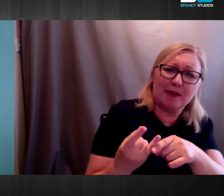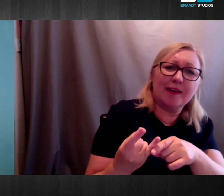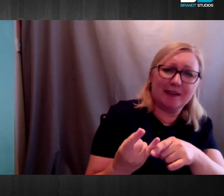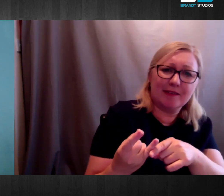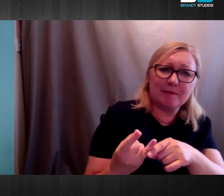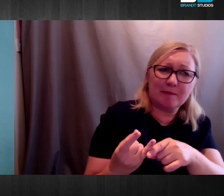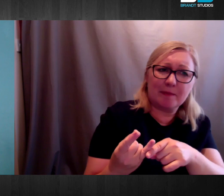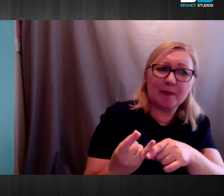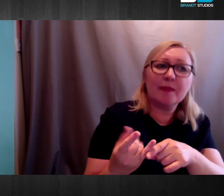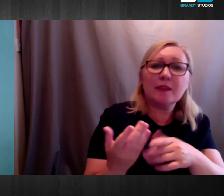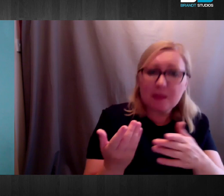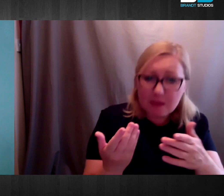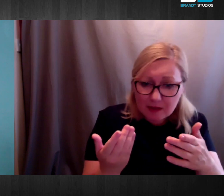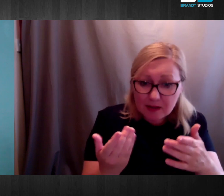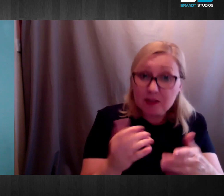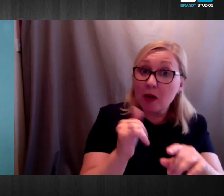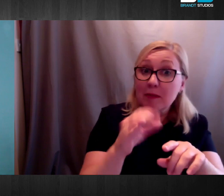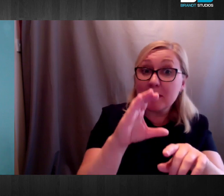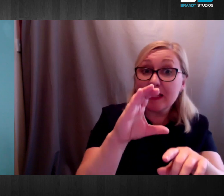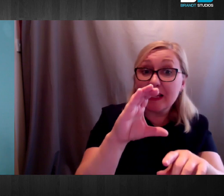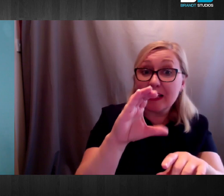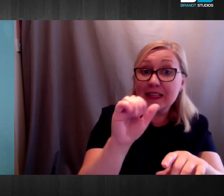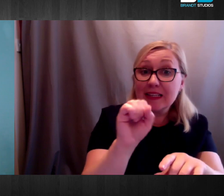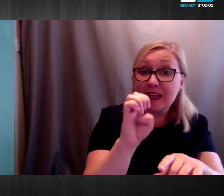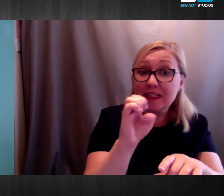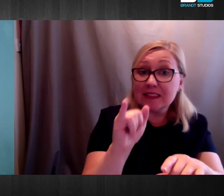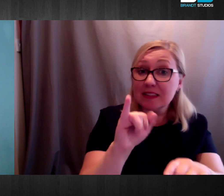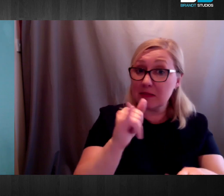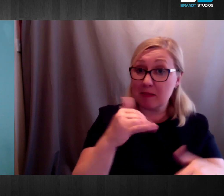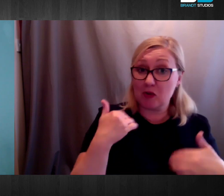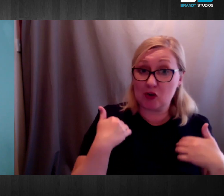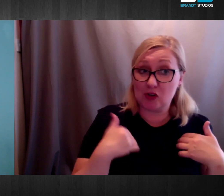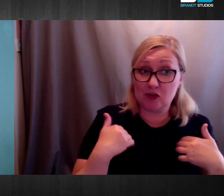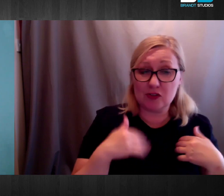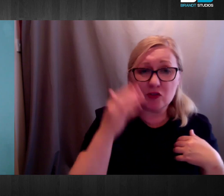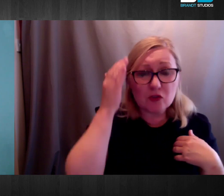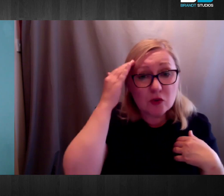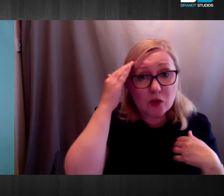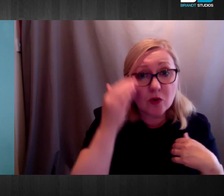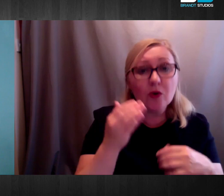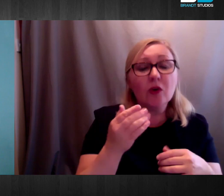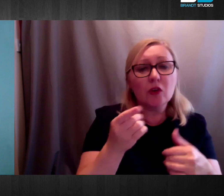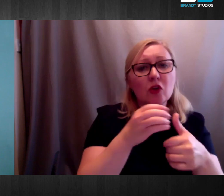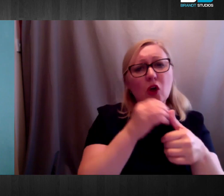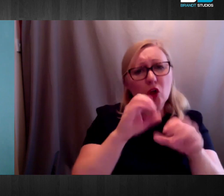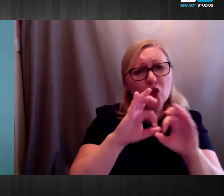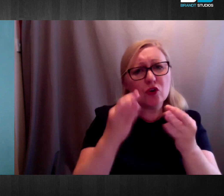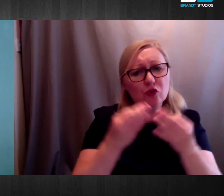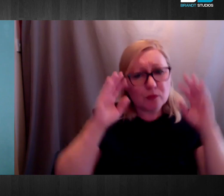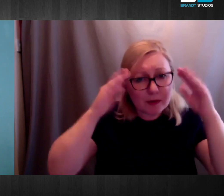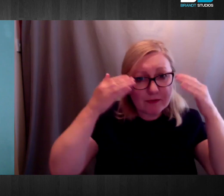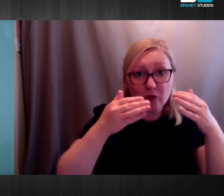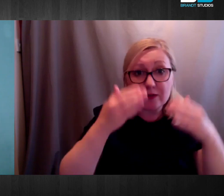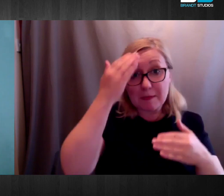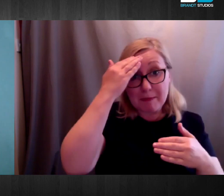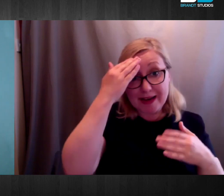be interested in this, they're very much looking at mental health and people's well-being and calling